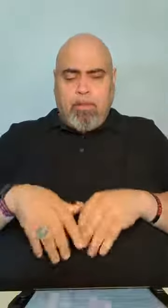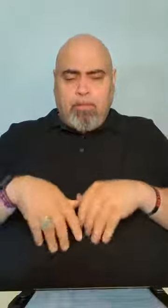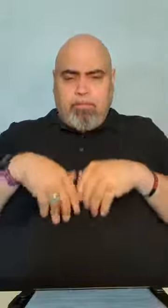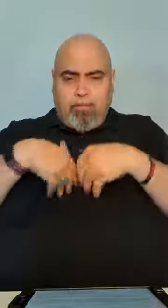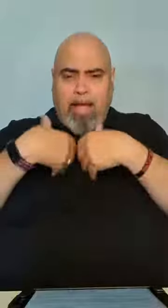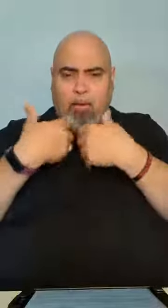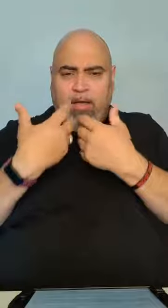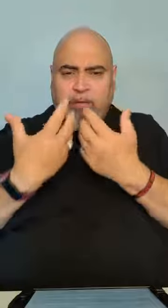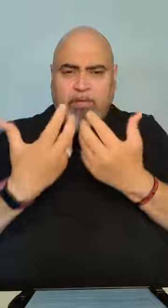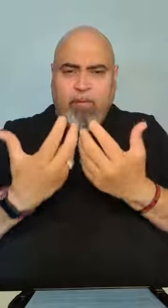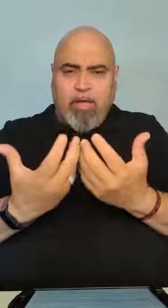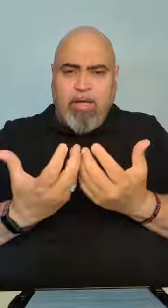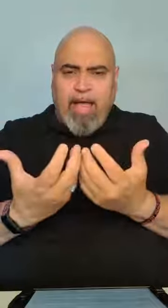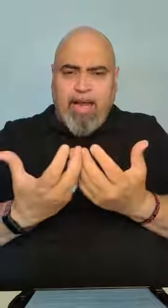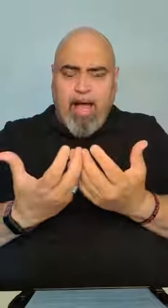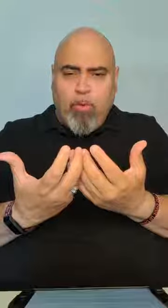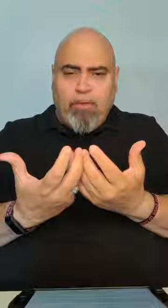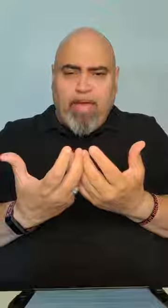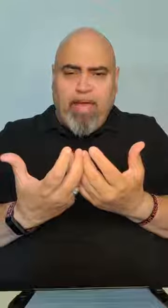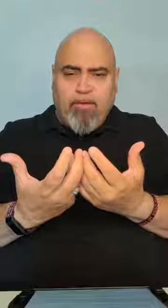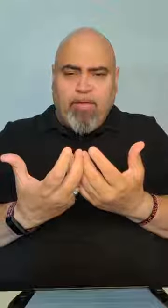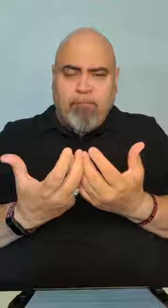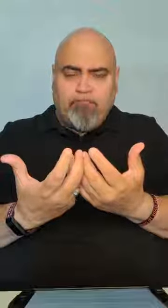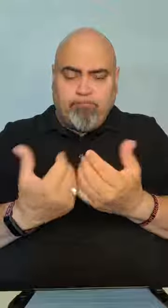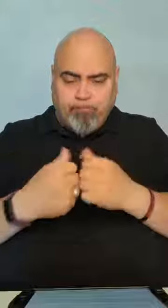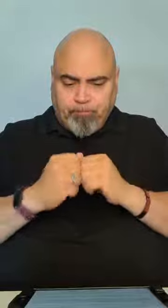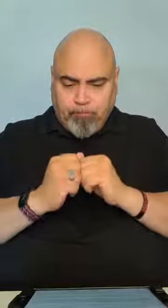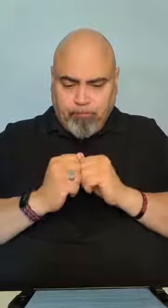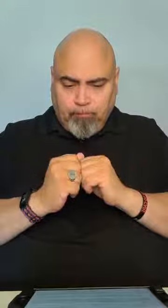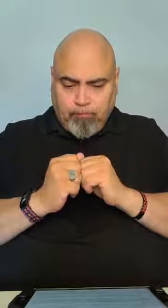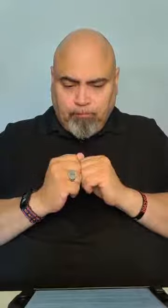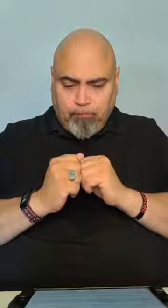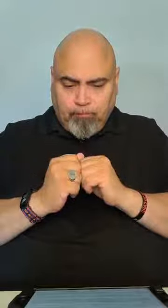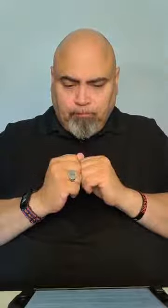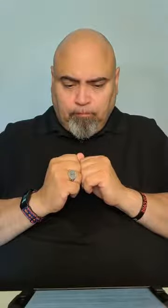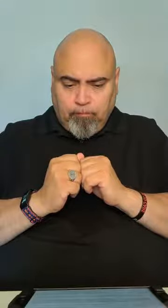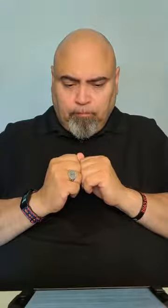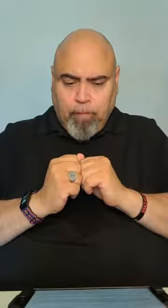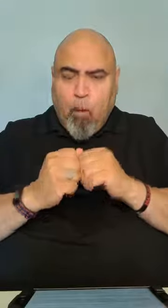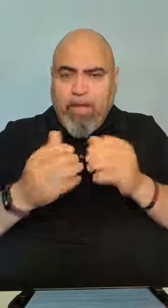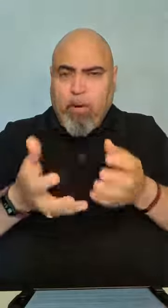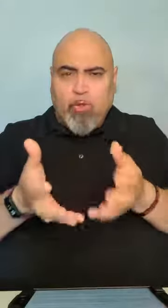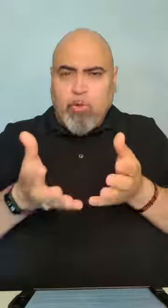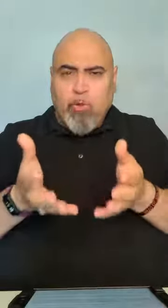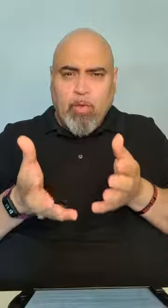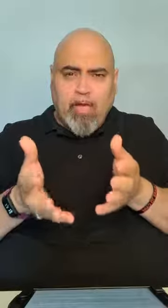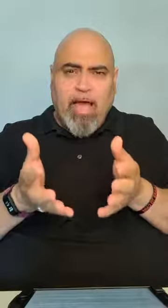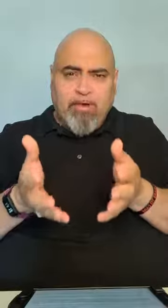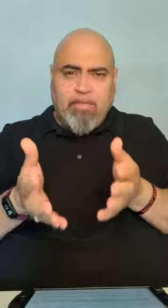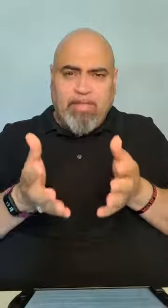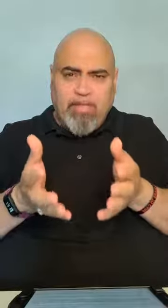However, if we look at how we behave, We don't do a lot of these